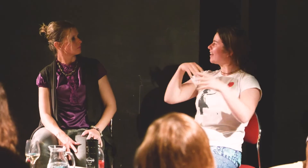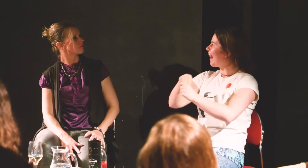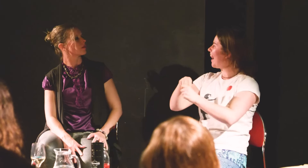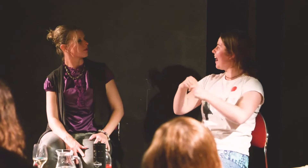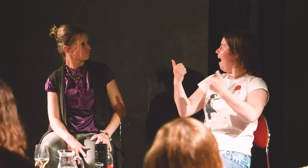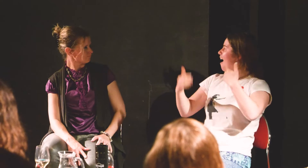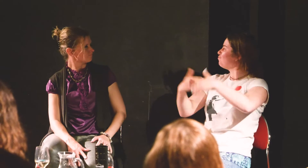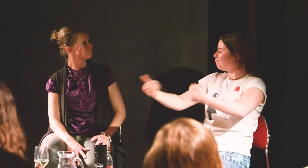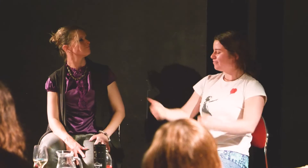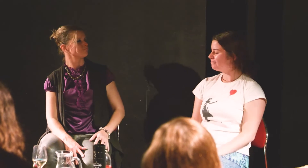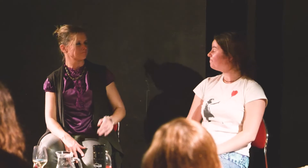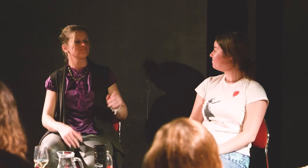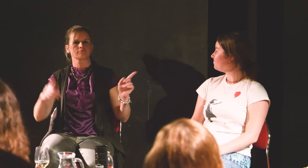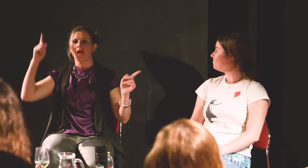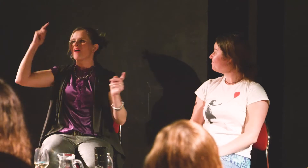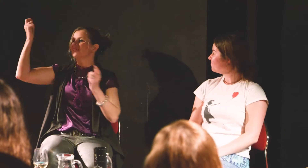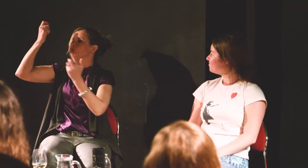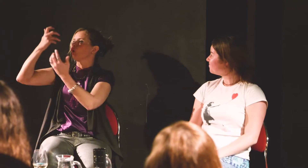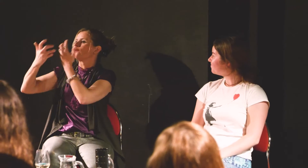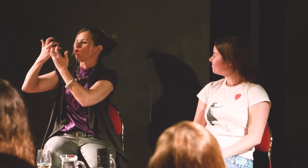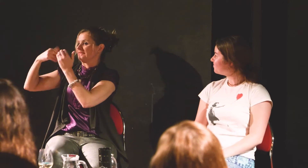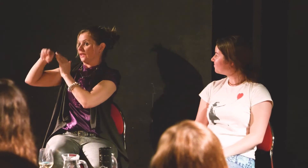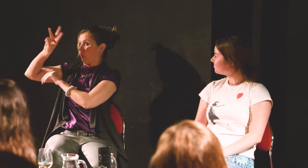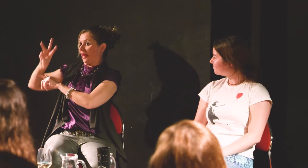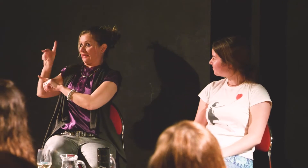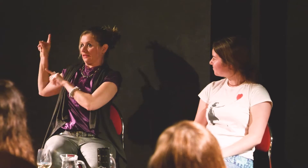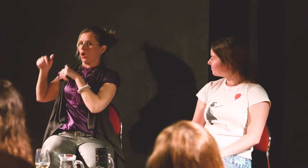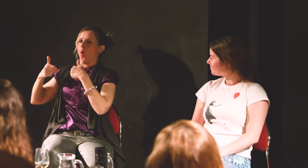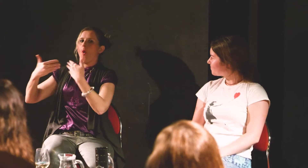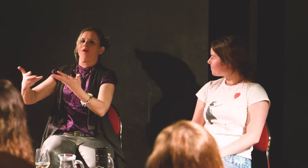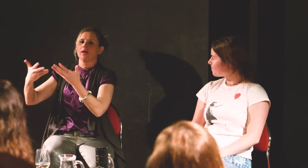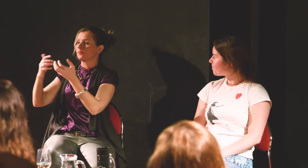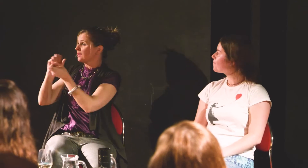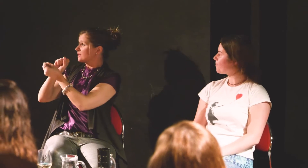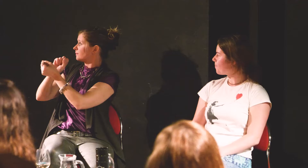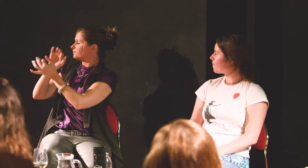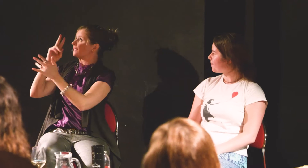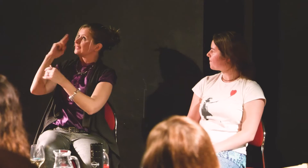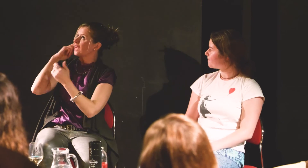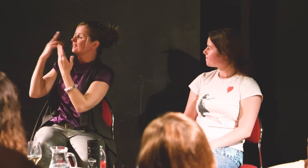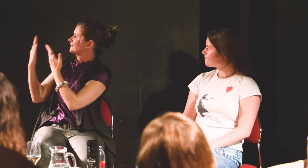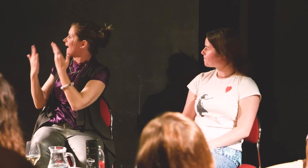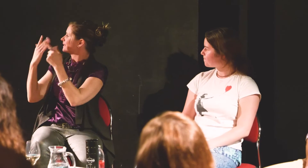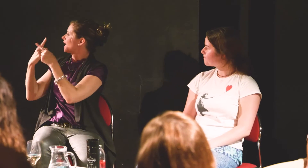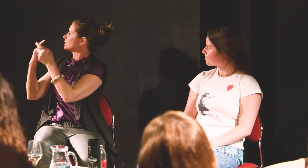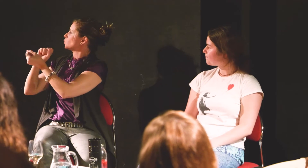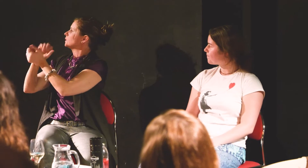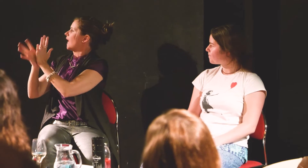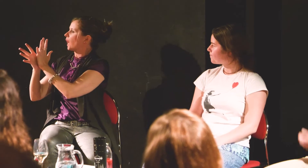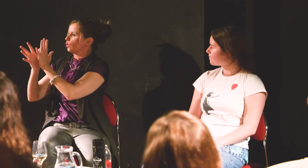deaf community has a really strong word of mouth system, so yeah. Sure, so Victoria University in Wellington offers deaf studies